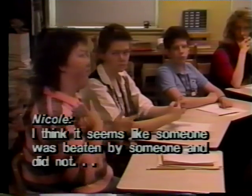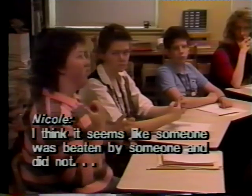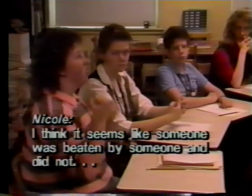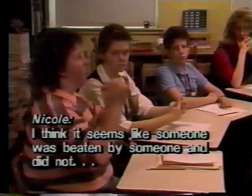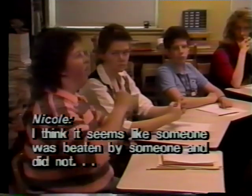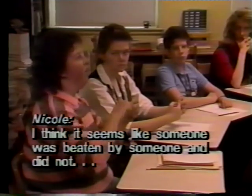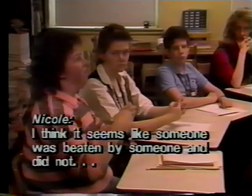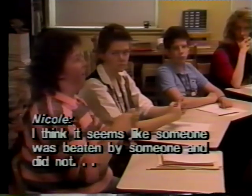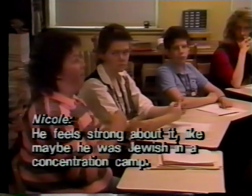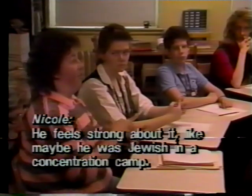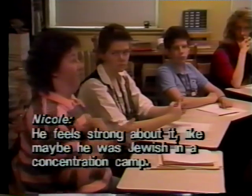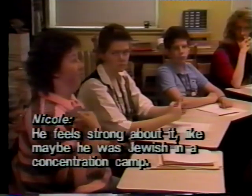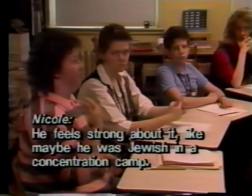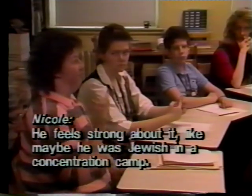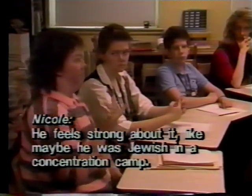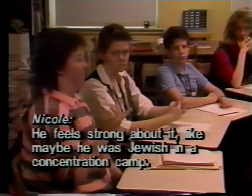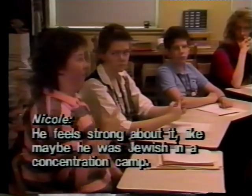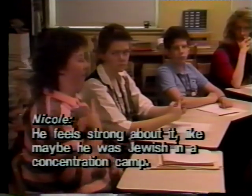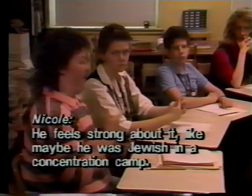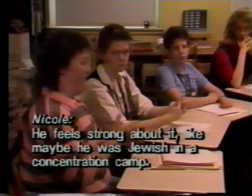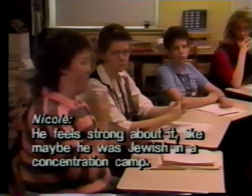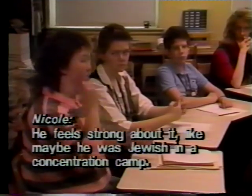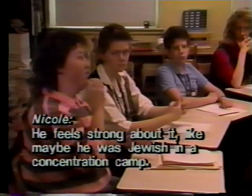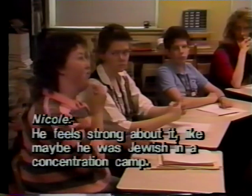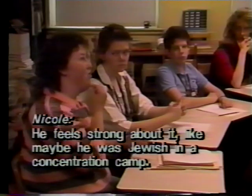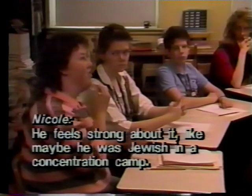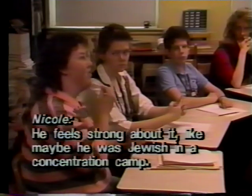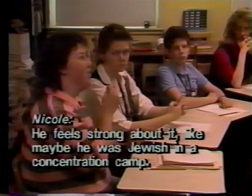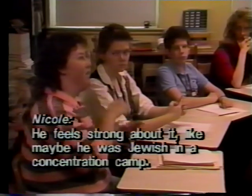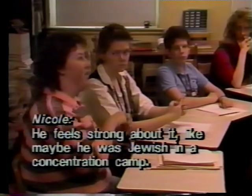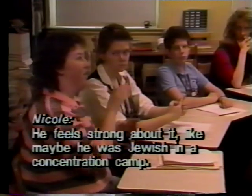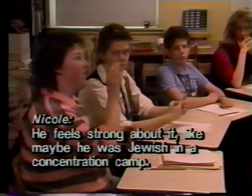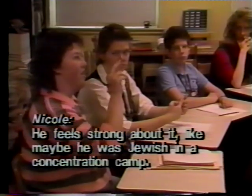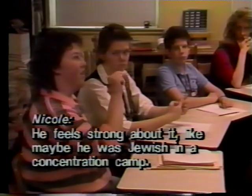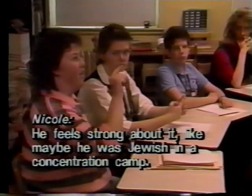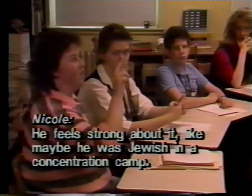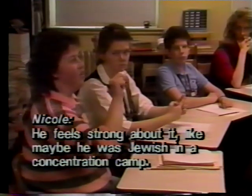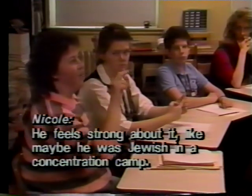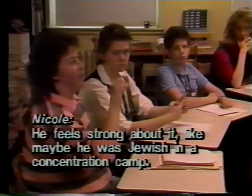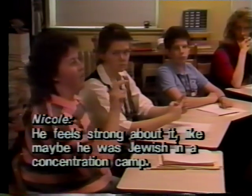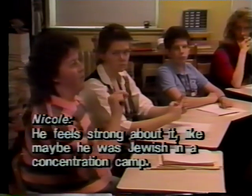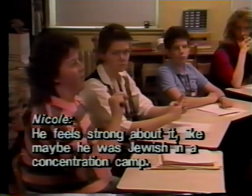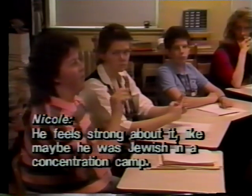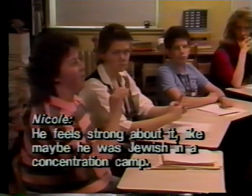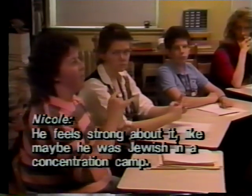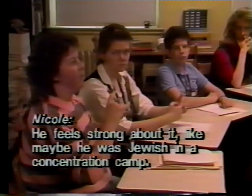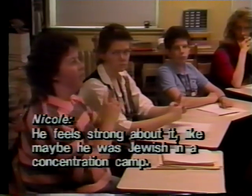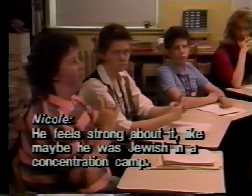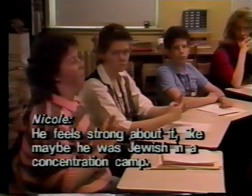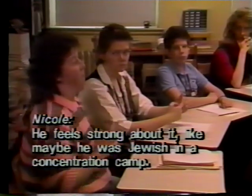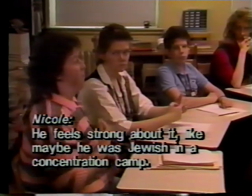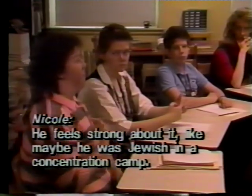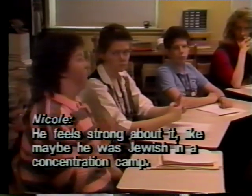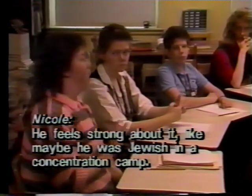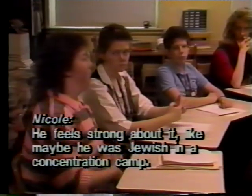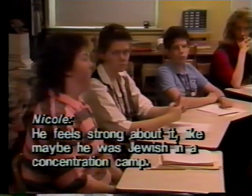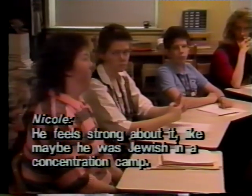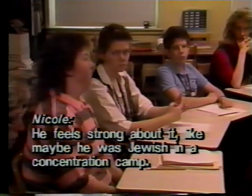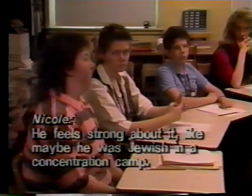feel strong about it, like he was a Jewish in concentration camp.